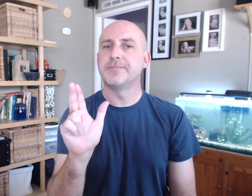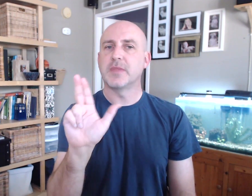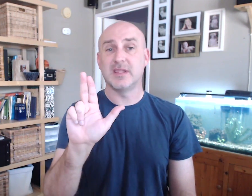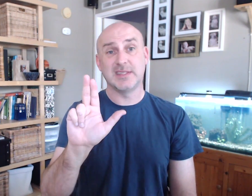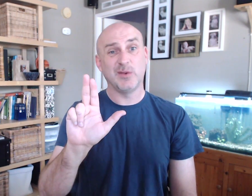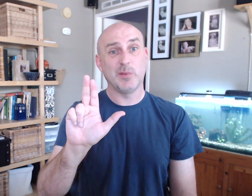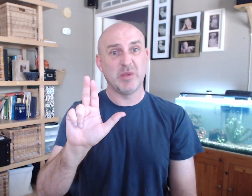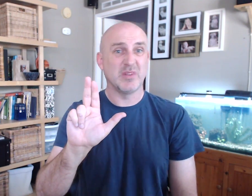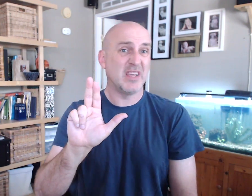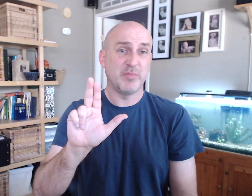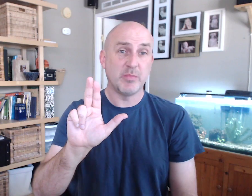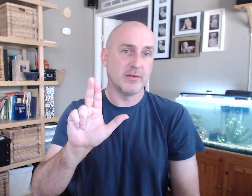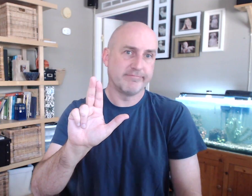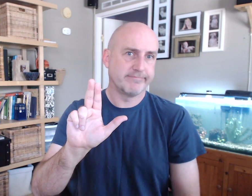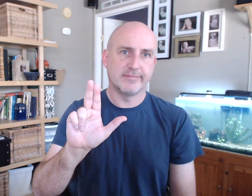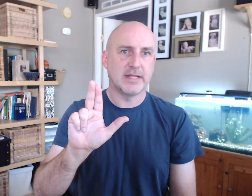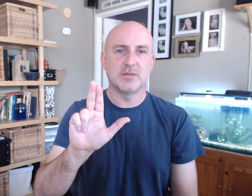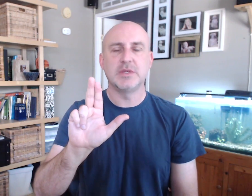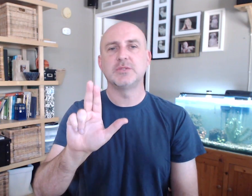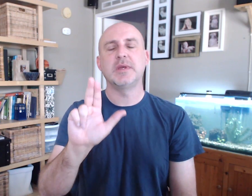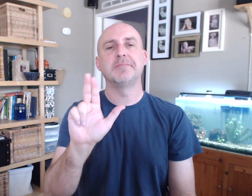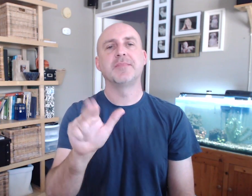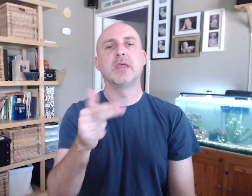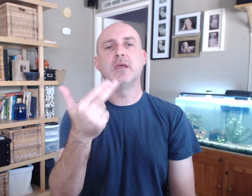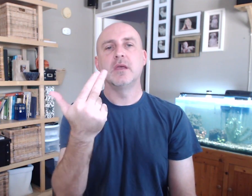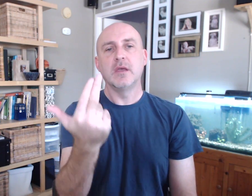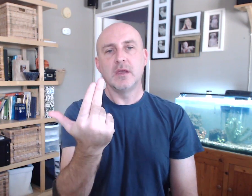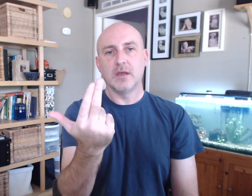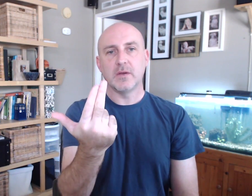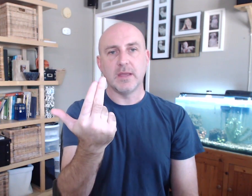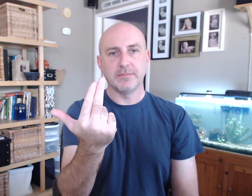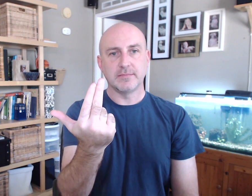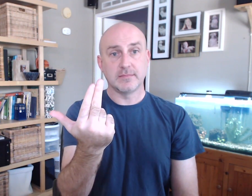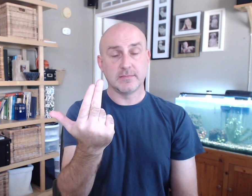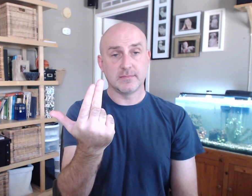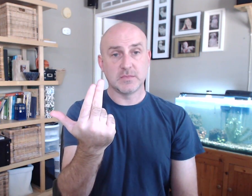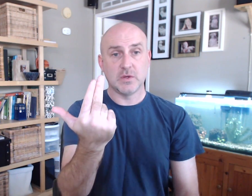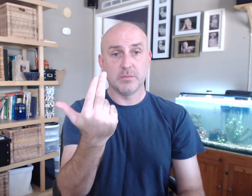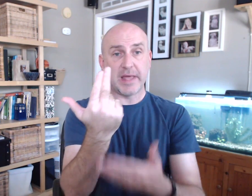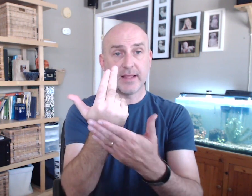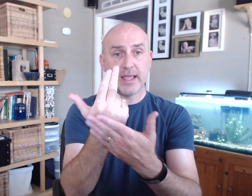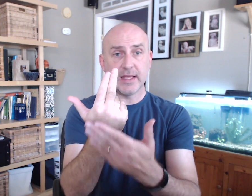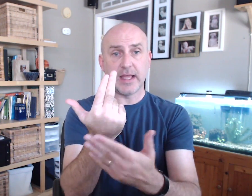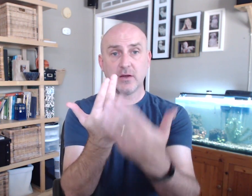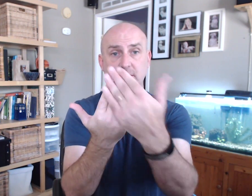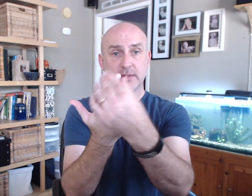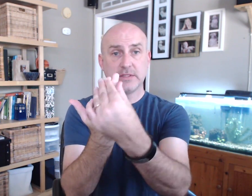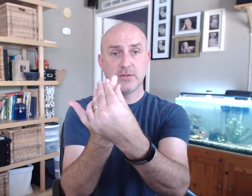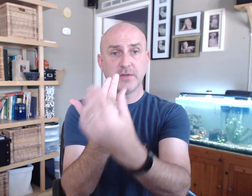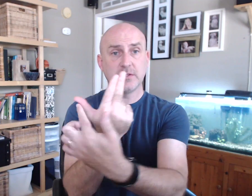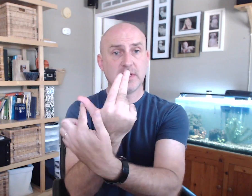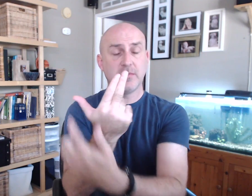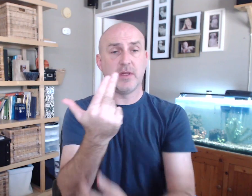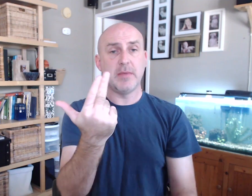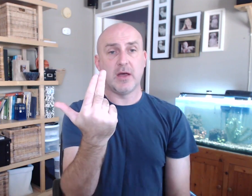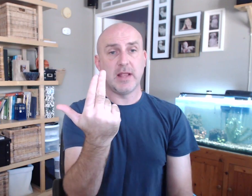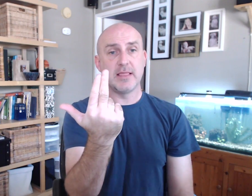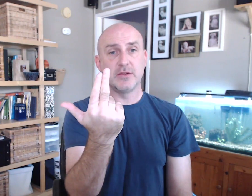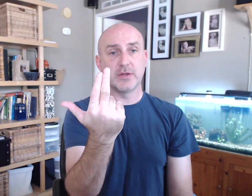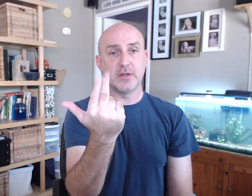least hearing people, deaf people, not so much. But okay. So back of the hand out, these 2 fingers up, thumb out, and then you're going to